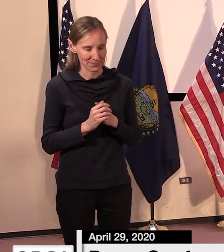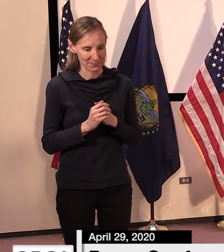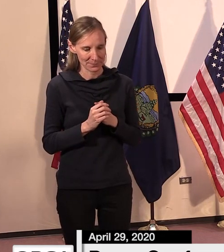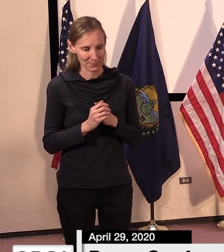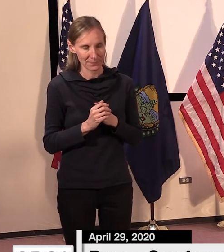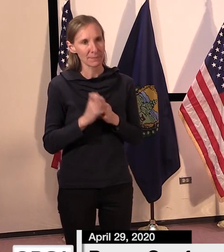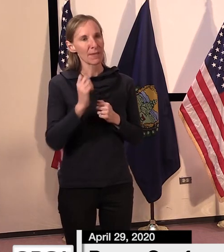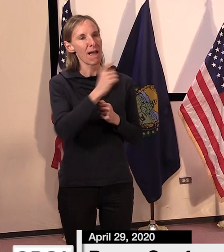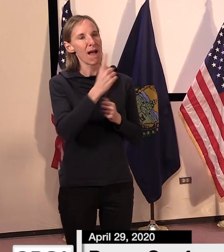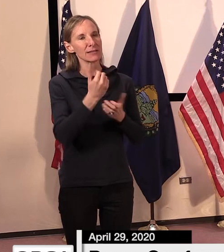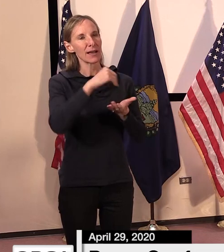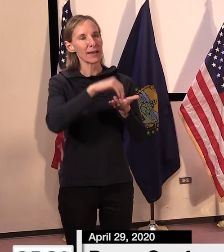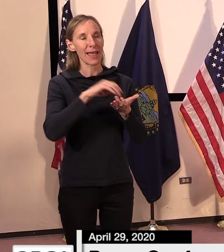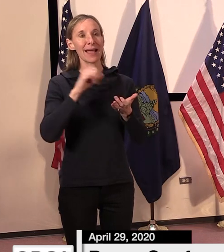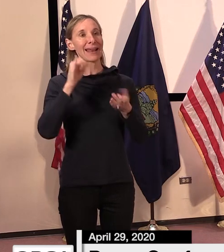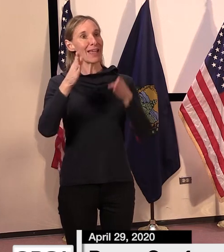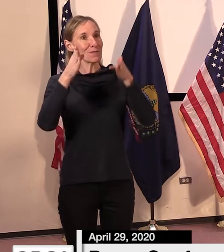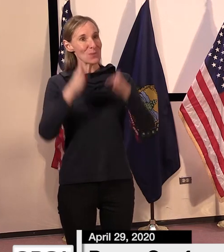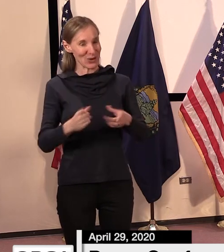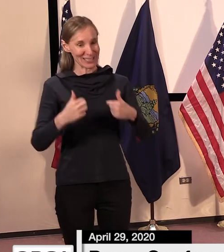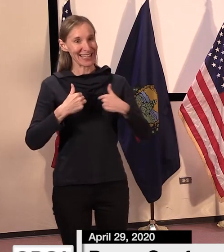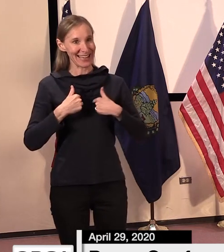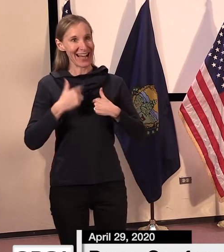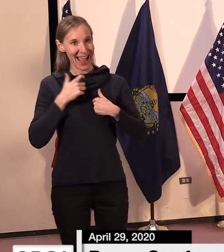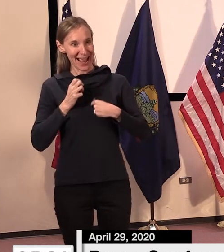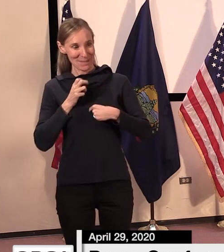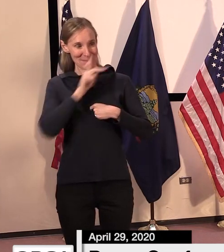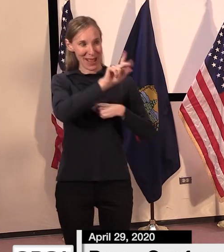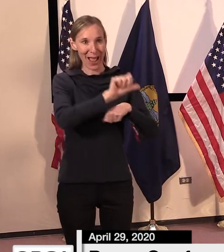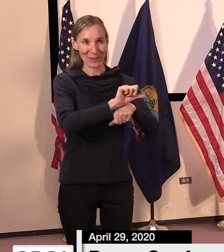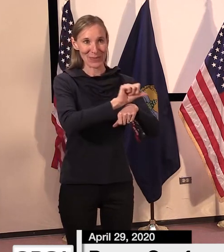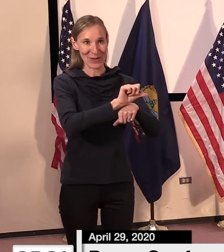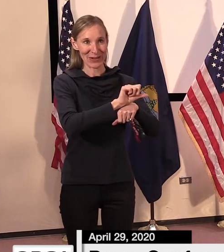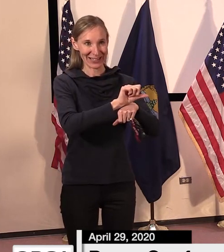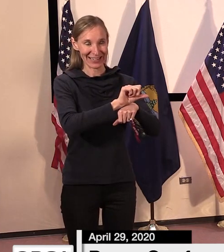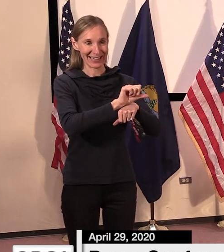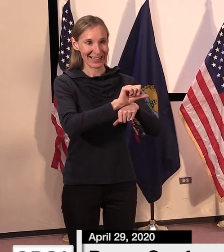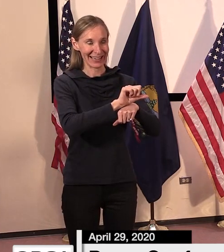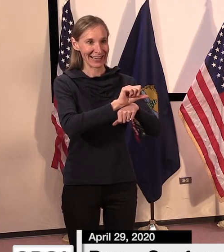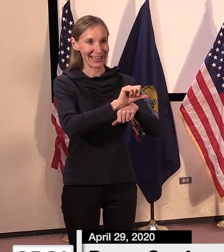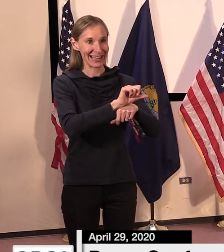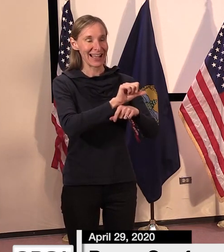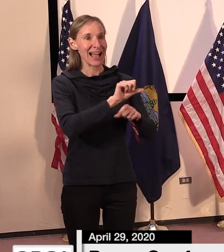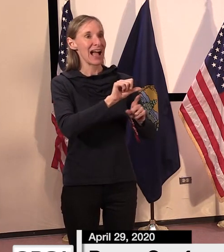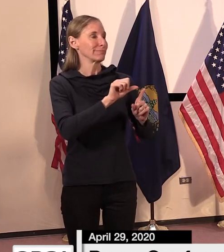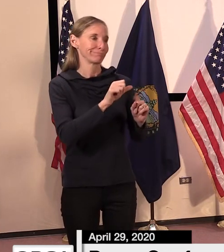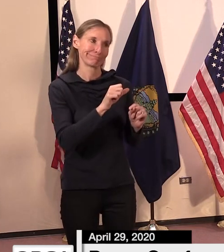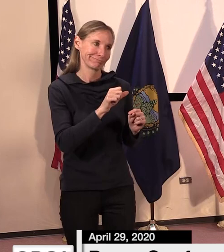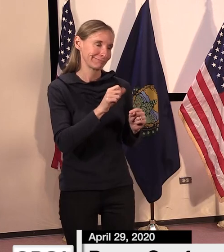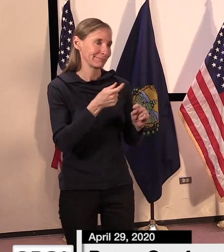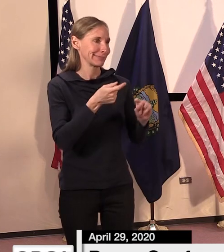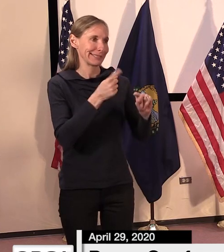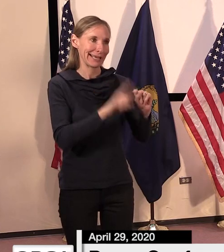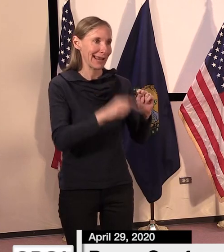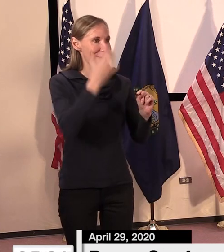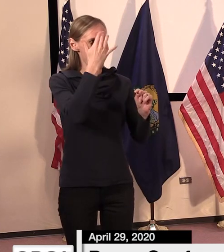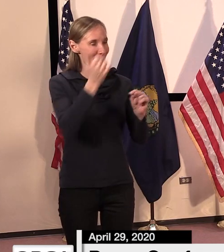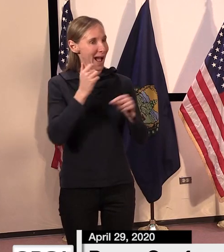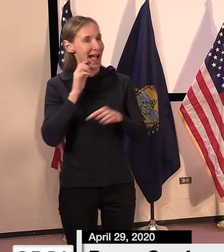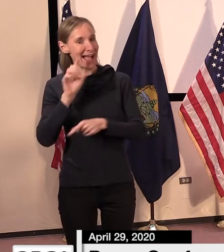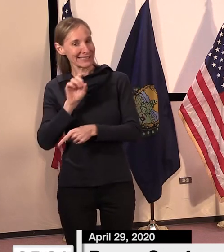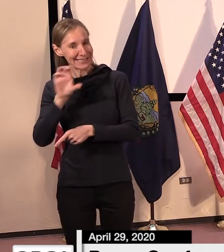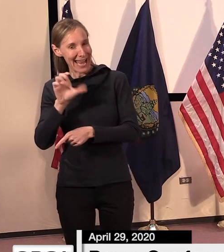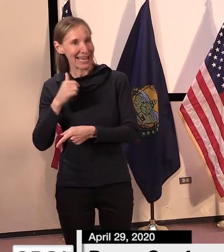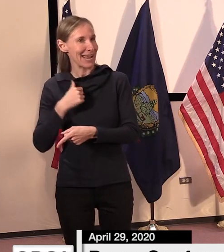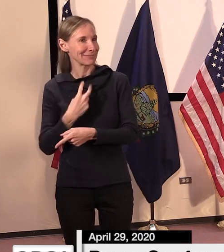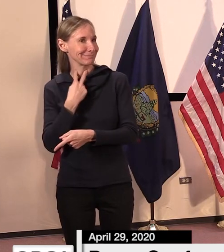the employer can't return to work for what we just spoke about, for example, lack of child care, can the employer consider